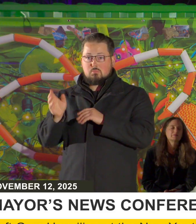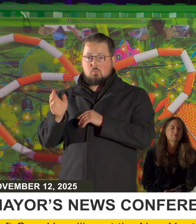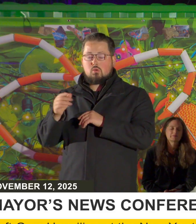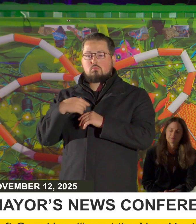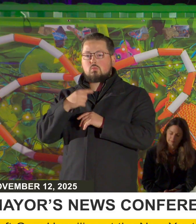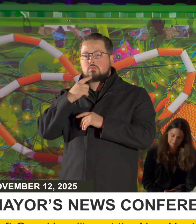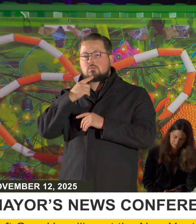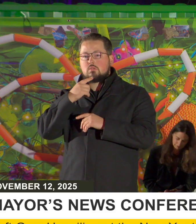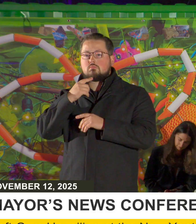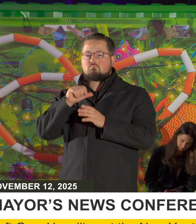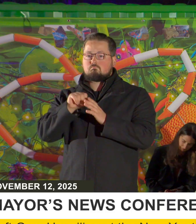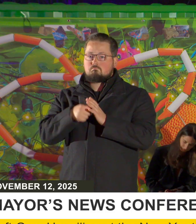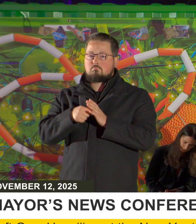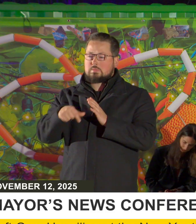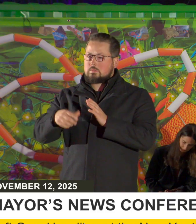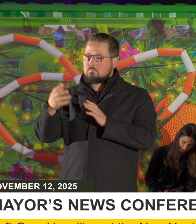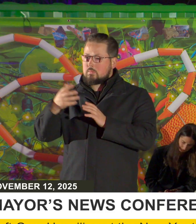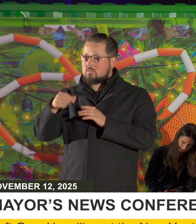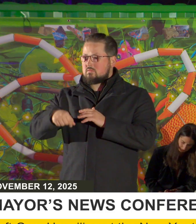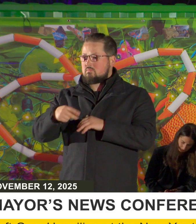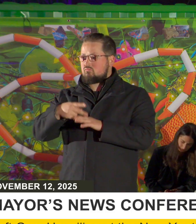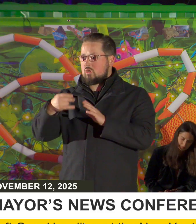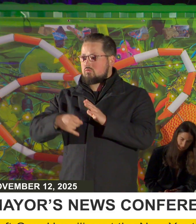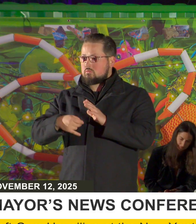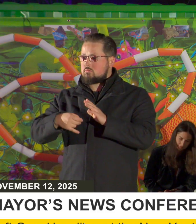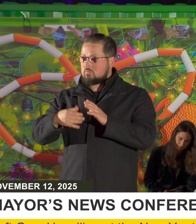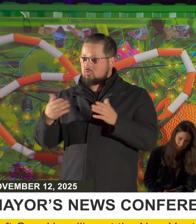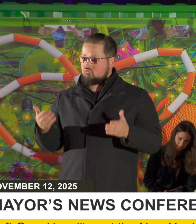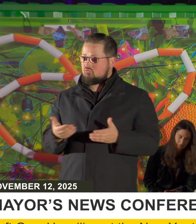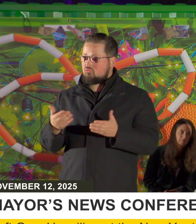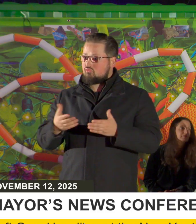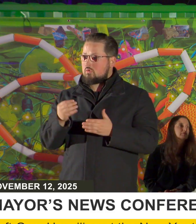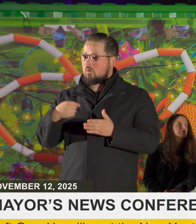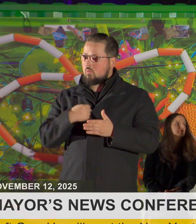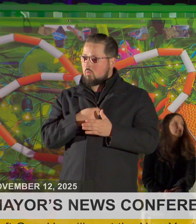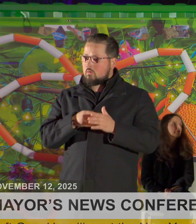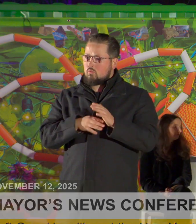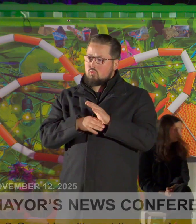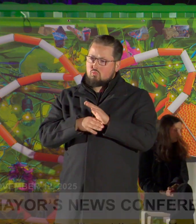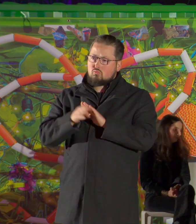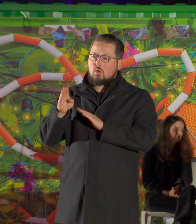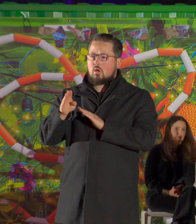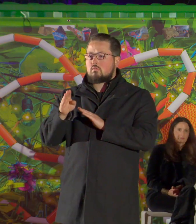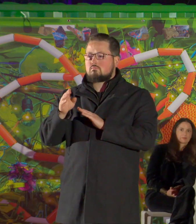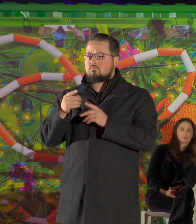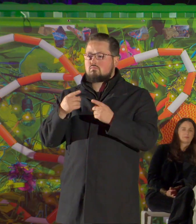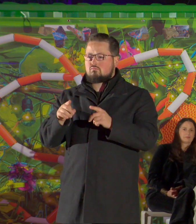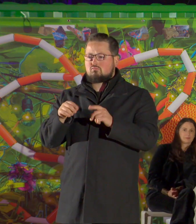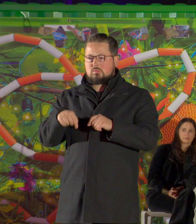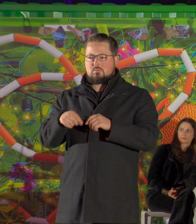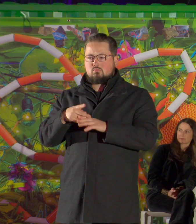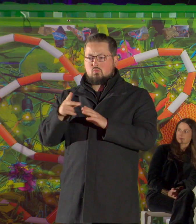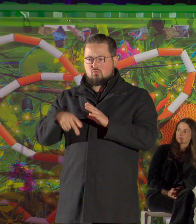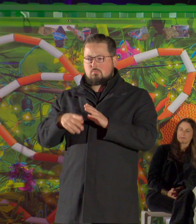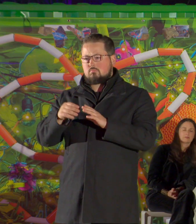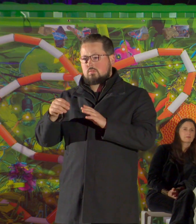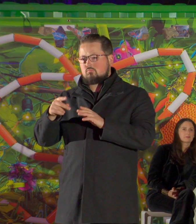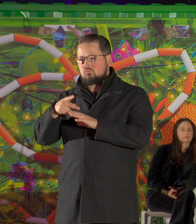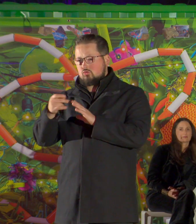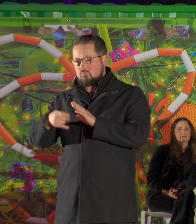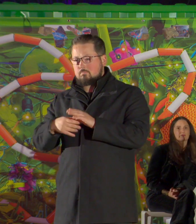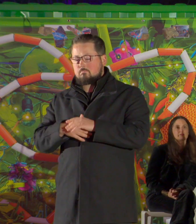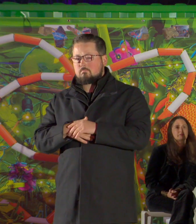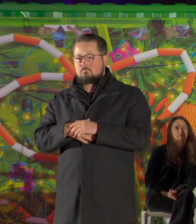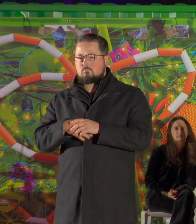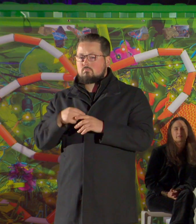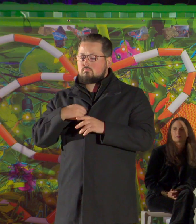is imperative that these types of projects exist and that we thrive through these programs and these projects.